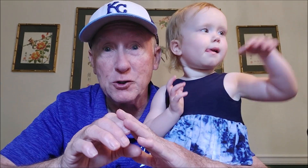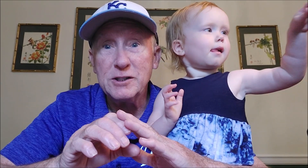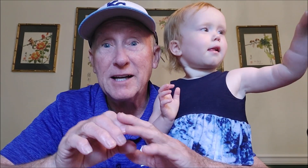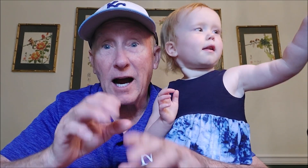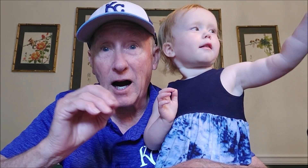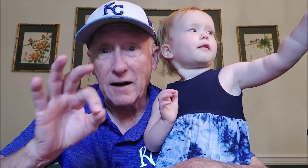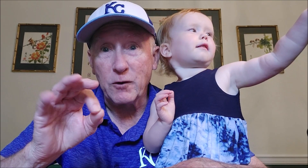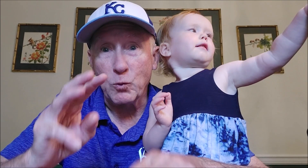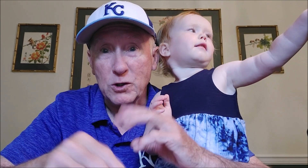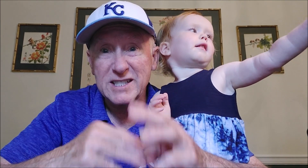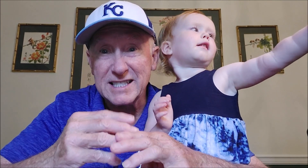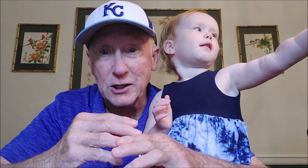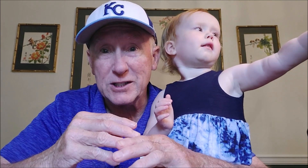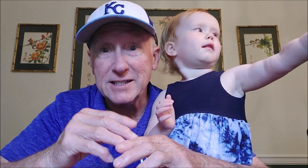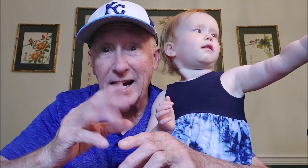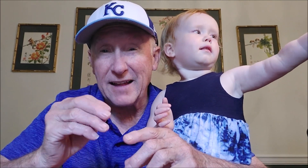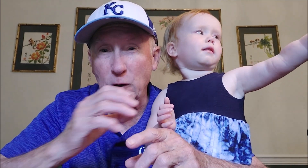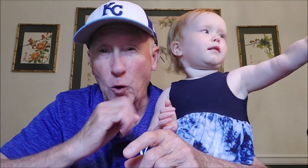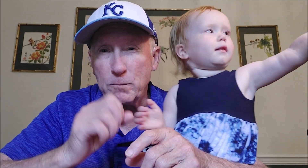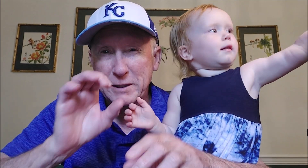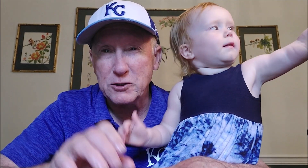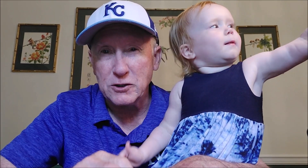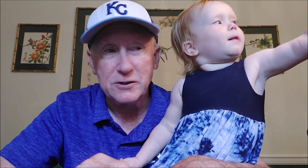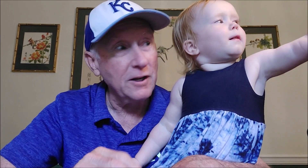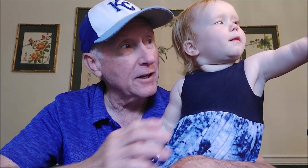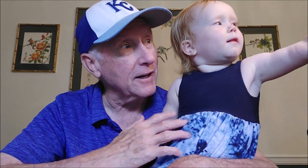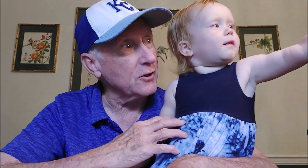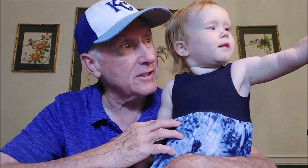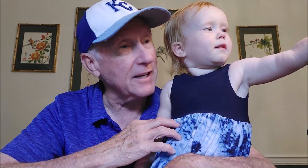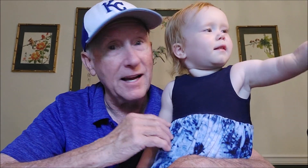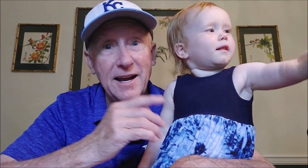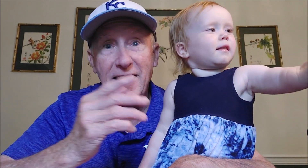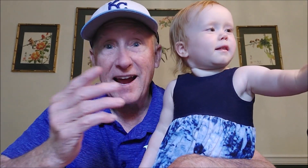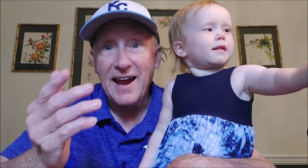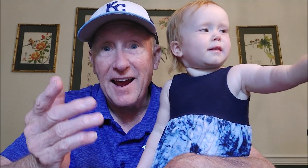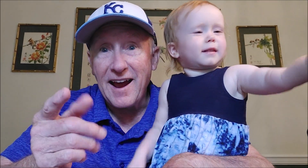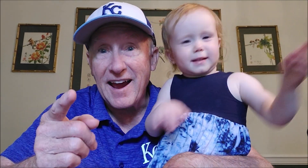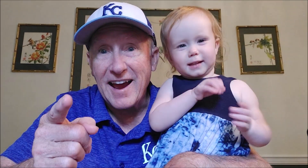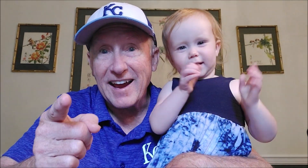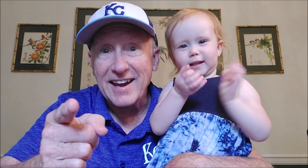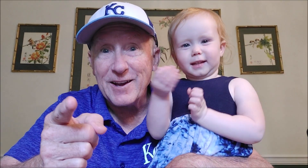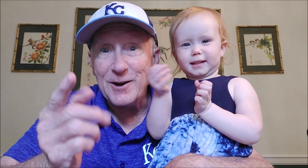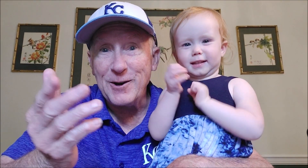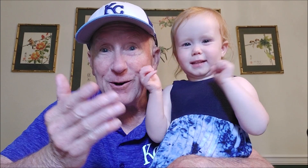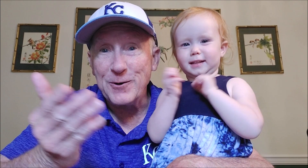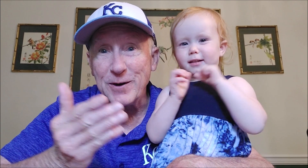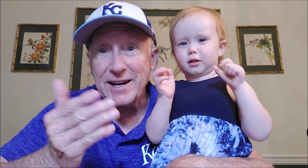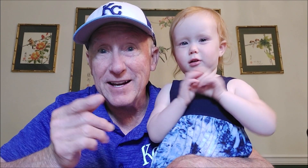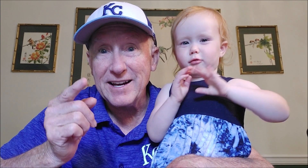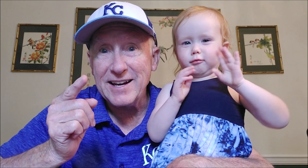picture of the World Series and the old picture. And you say, here